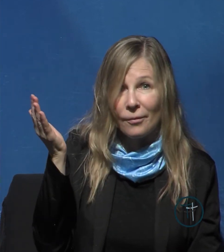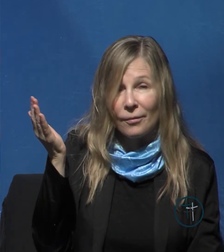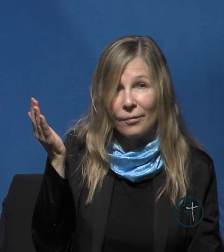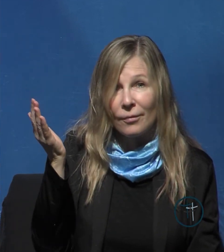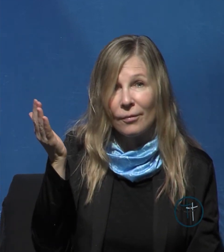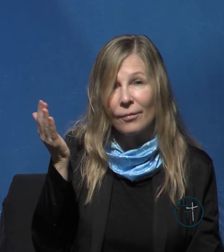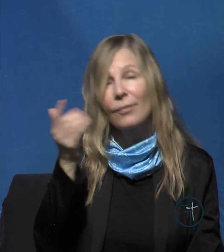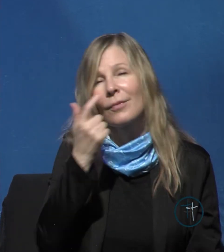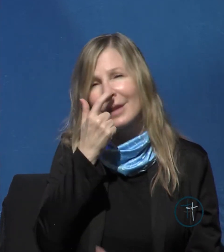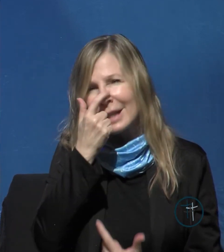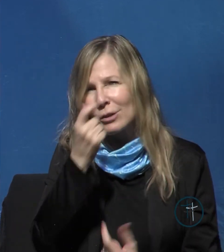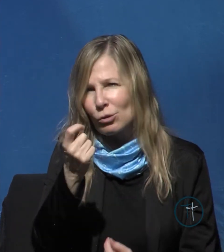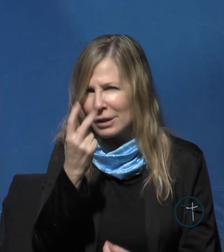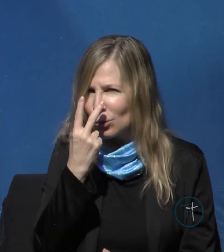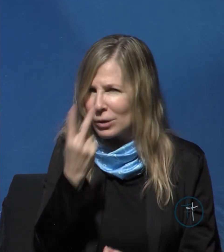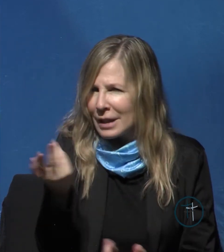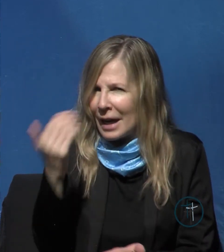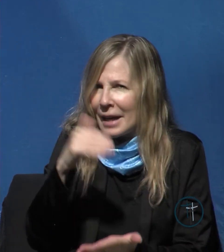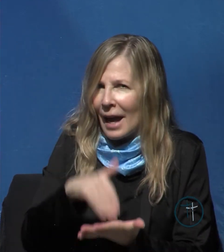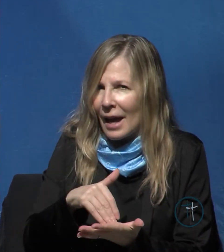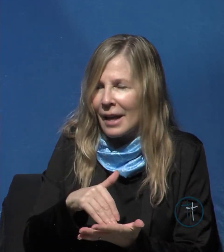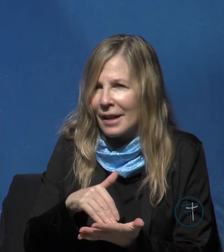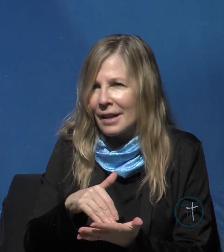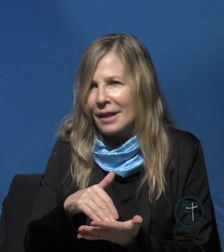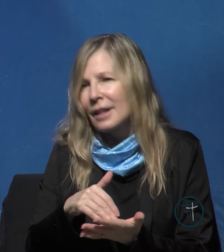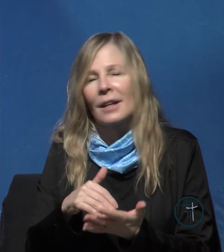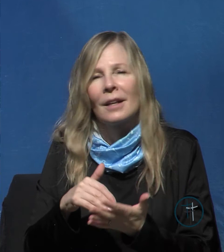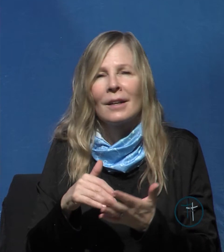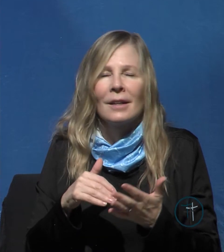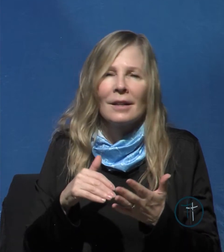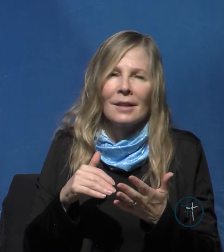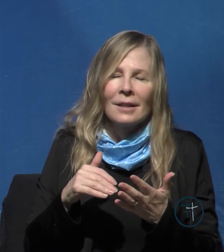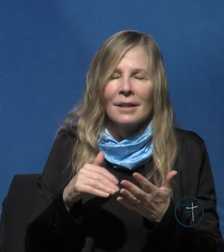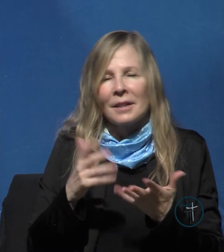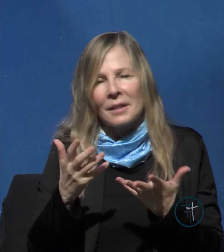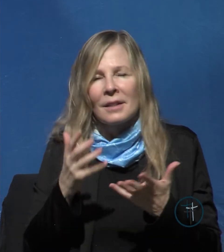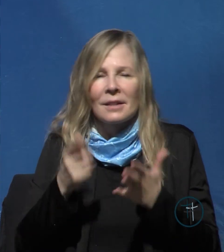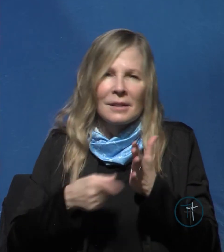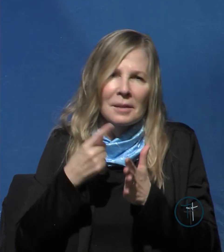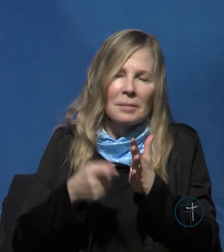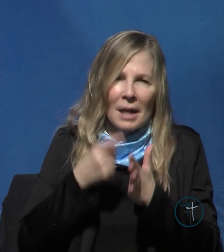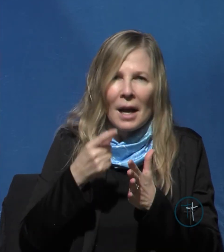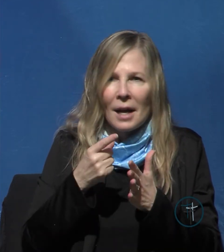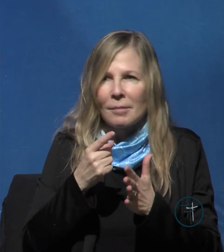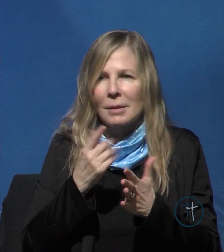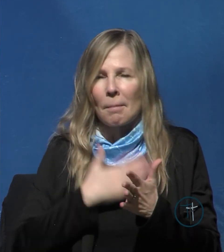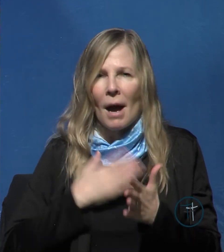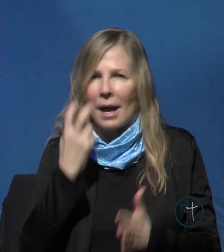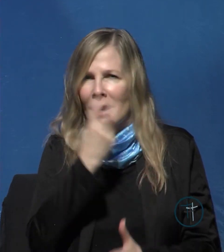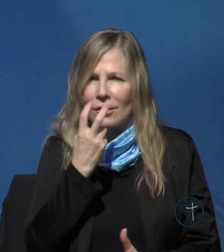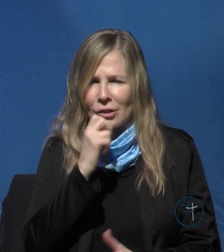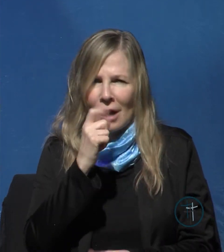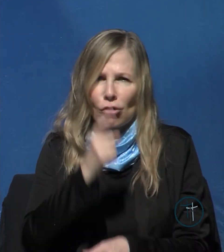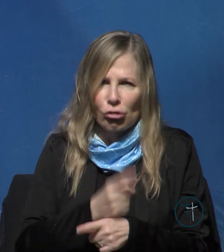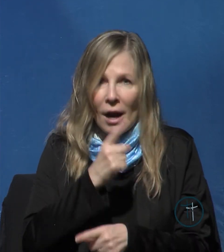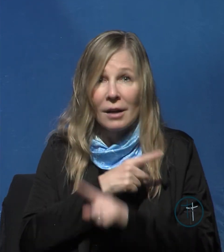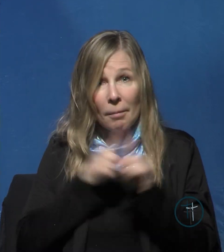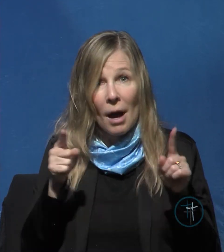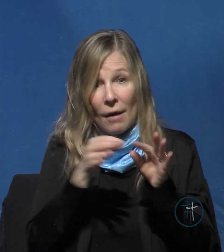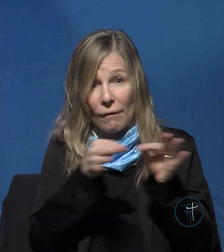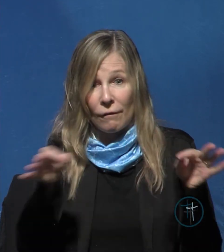if you look at the structure again. I hesitate, even my pronunciations are not always correct. But in verse